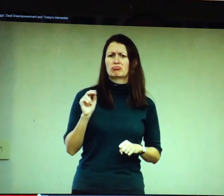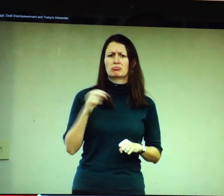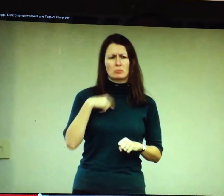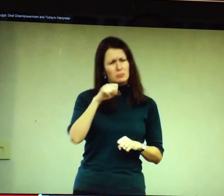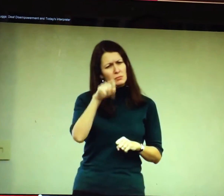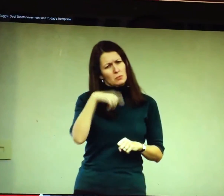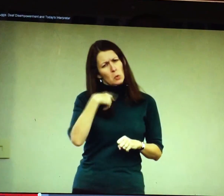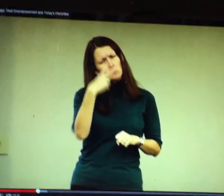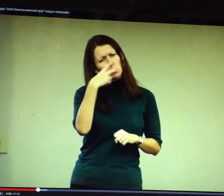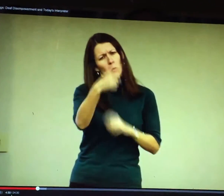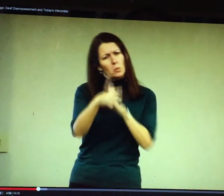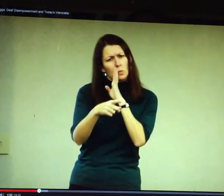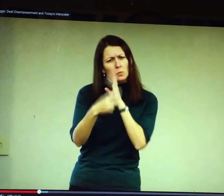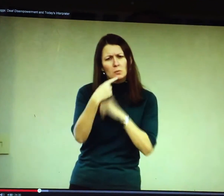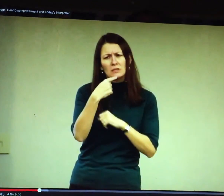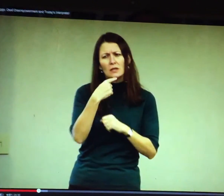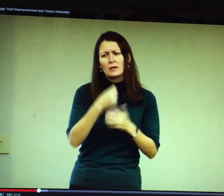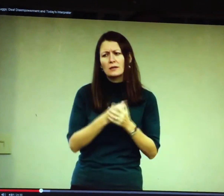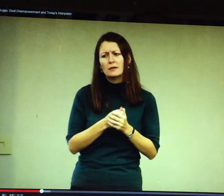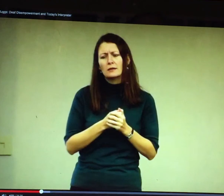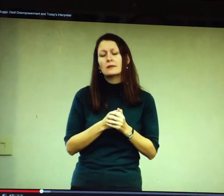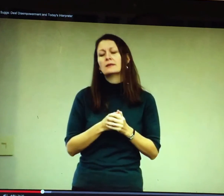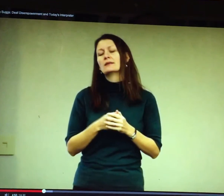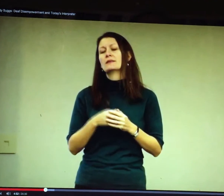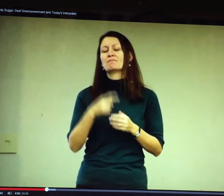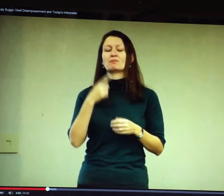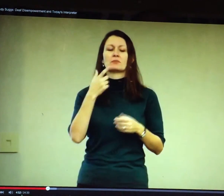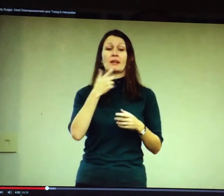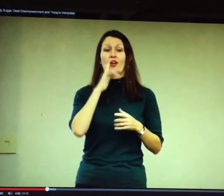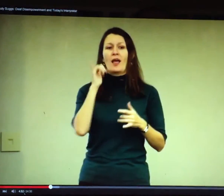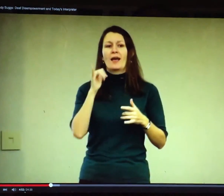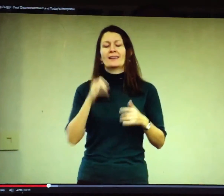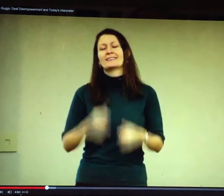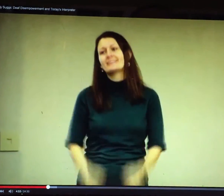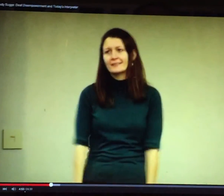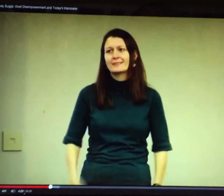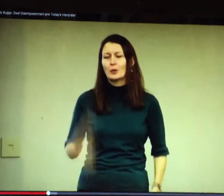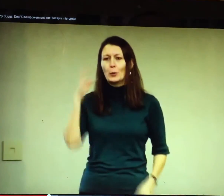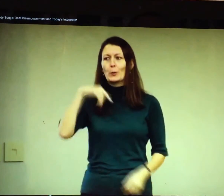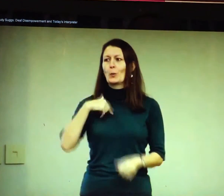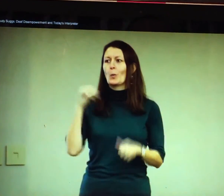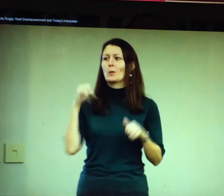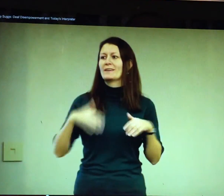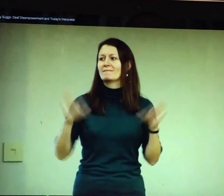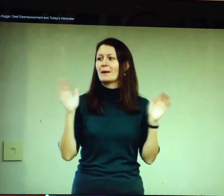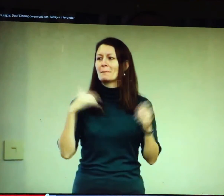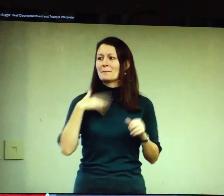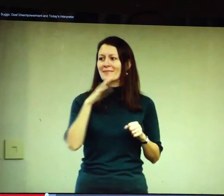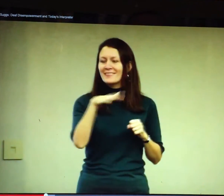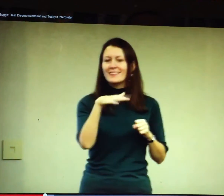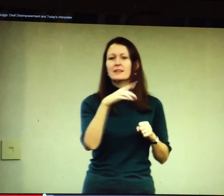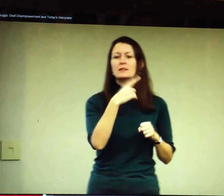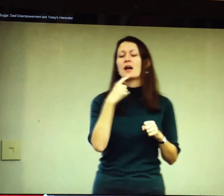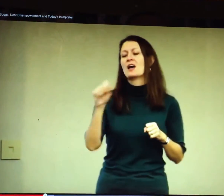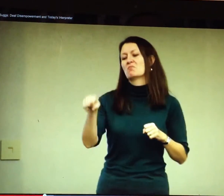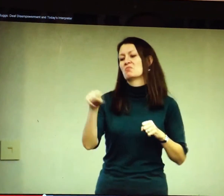you whisper something. What did you say? And she said, no. And I said, yes, I saw you. So finally, you know,